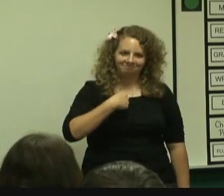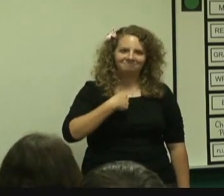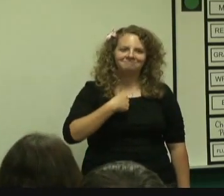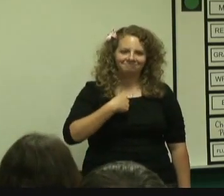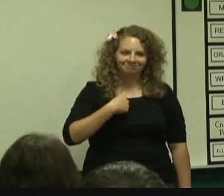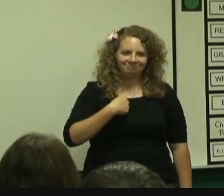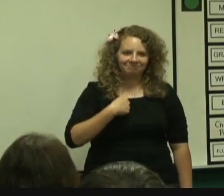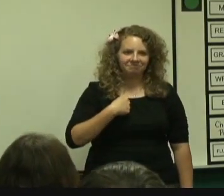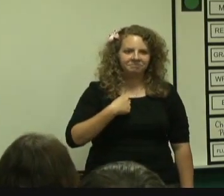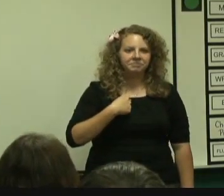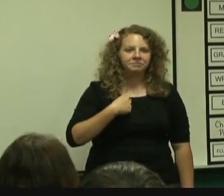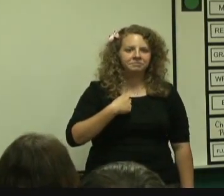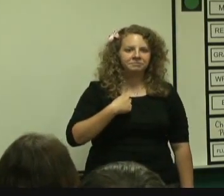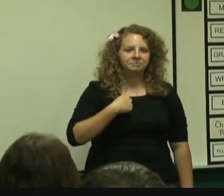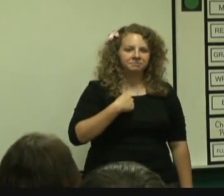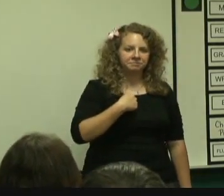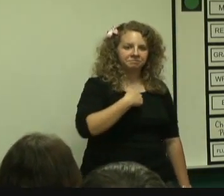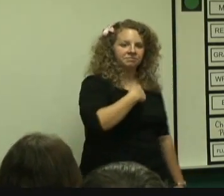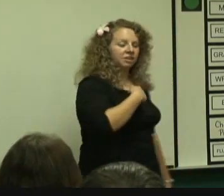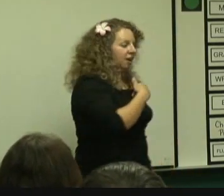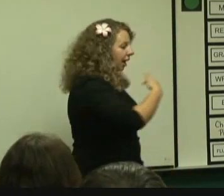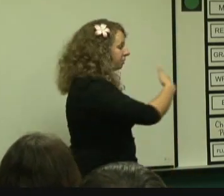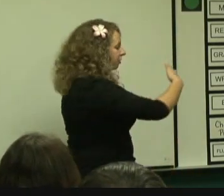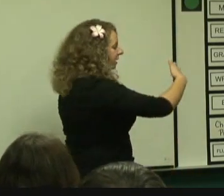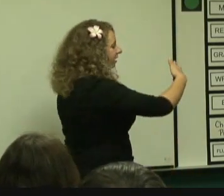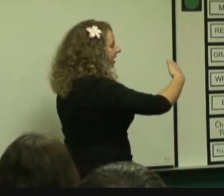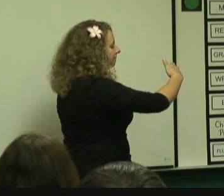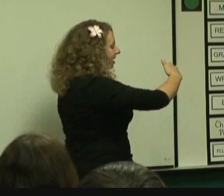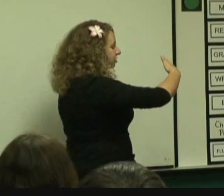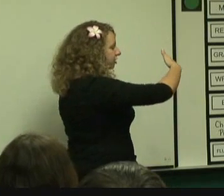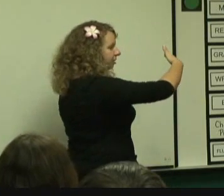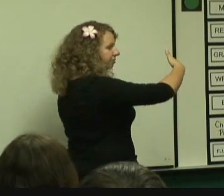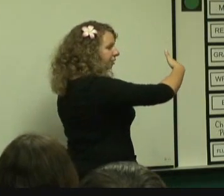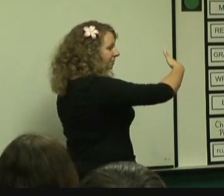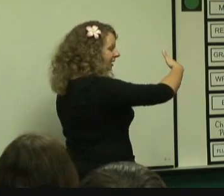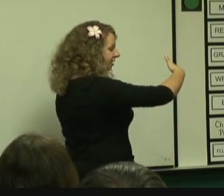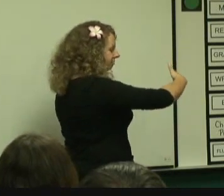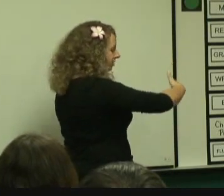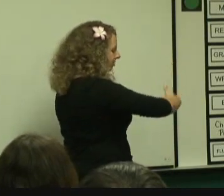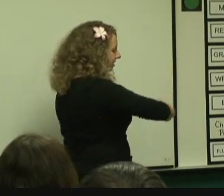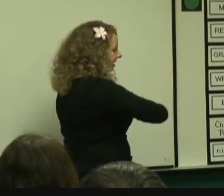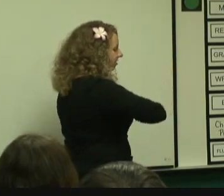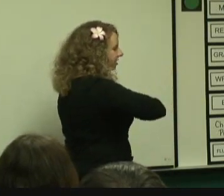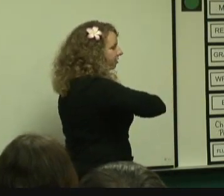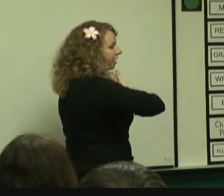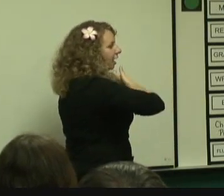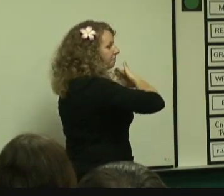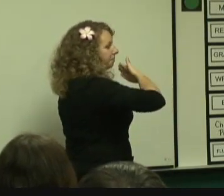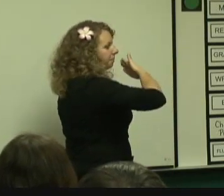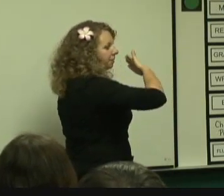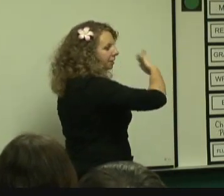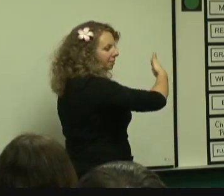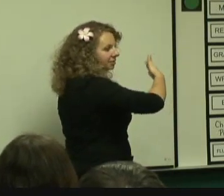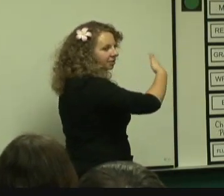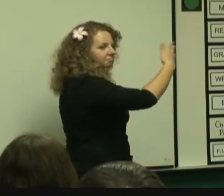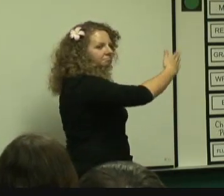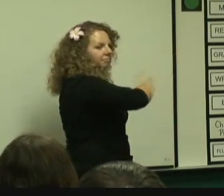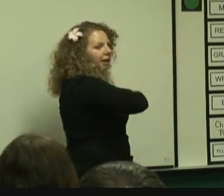Yeah, when you're saying happy, you're going out with your hand. I'm actually going from here, going down and going up and back down.